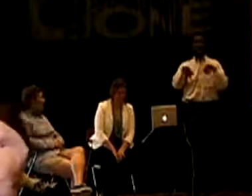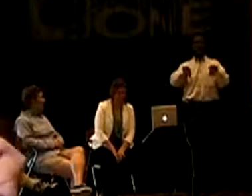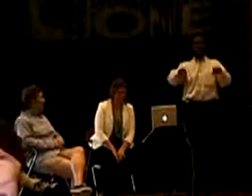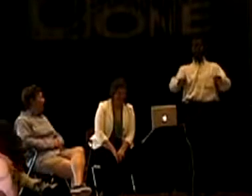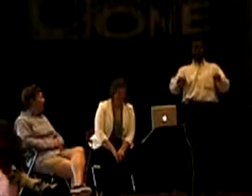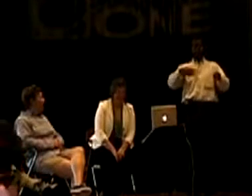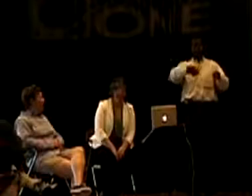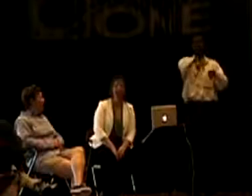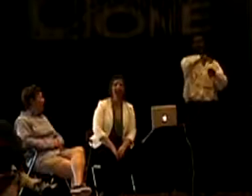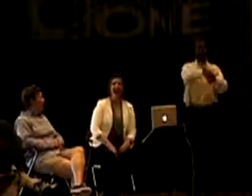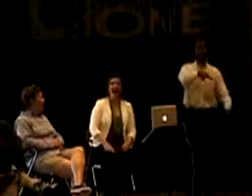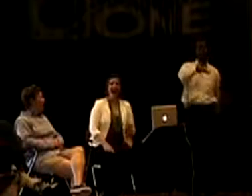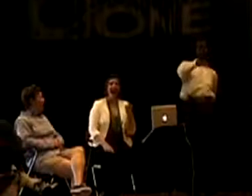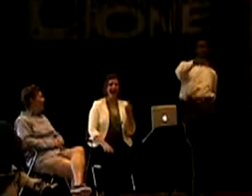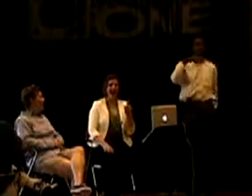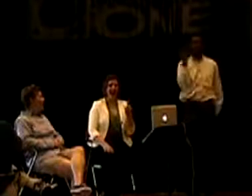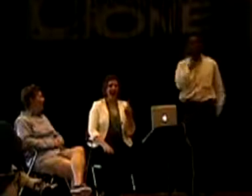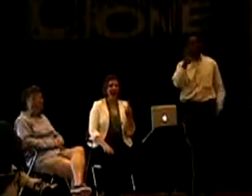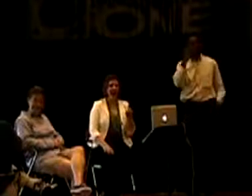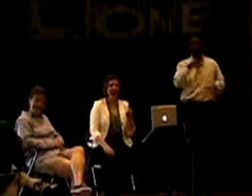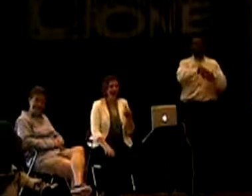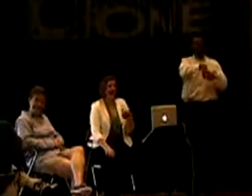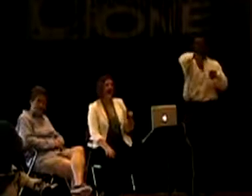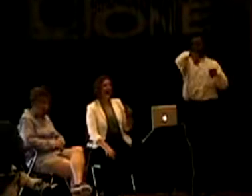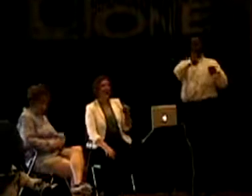so I'm gonna say that's the end of my